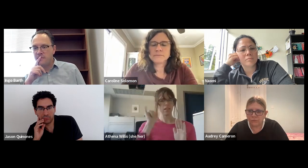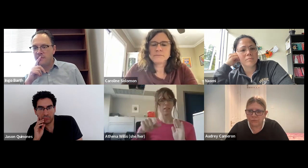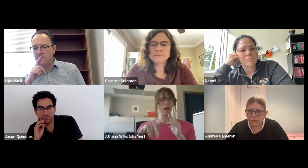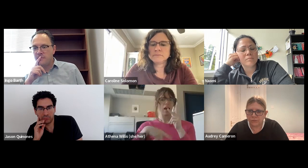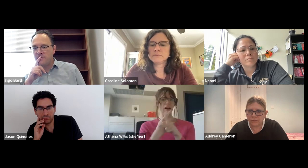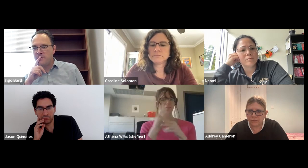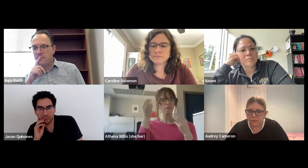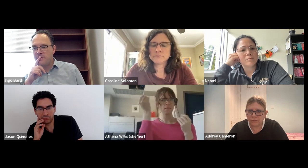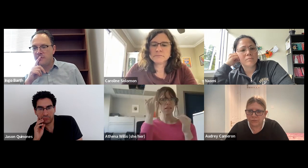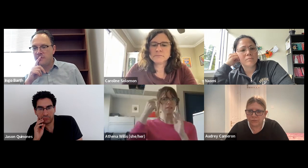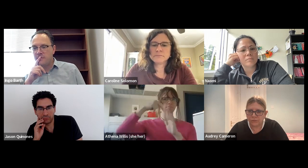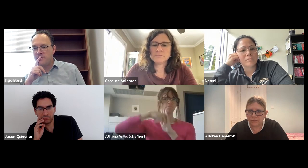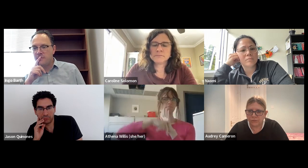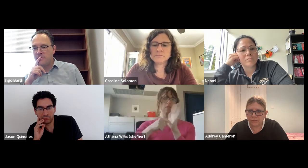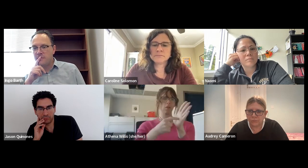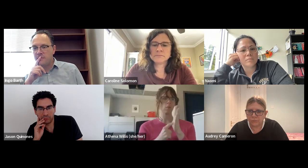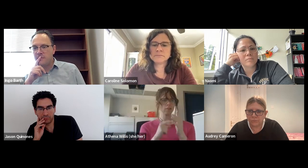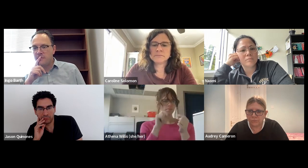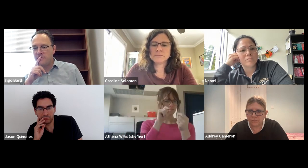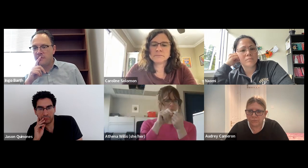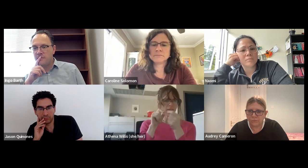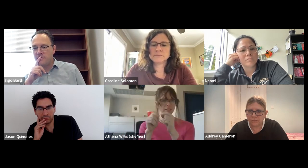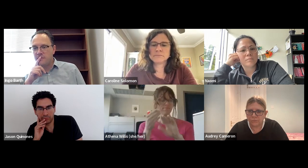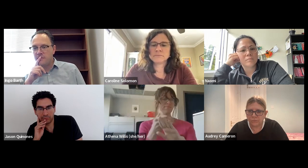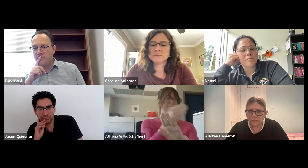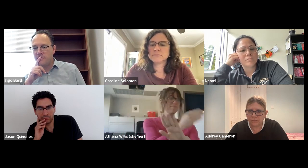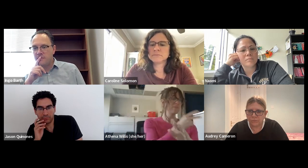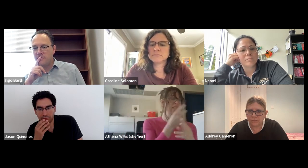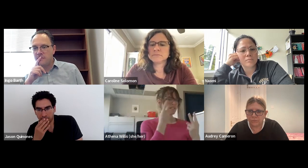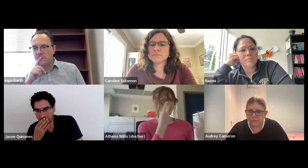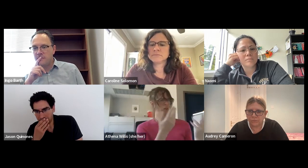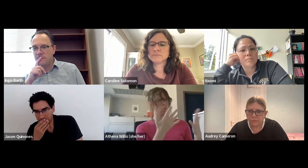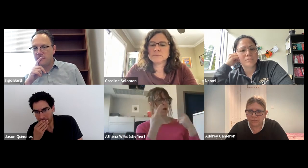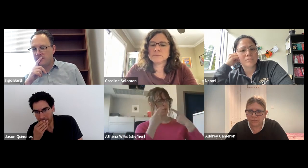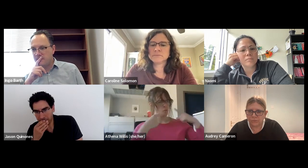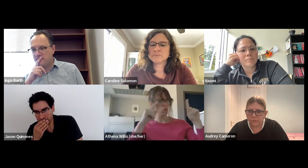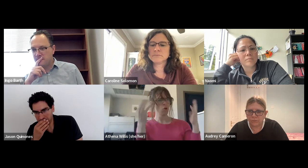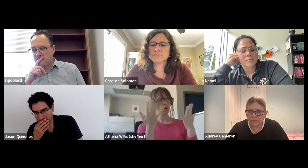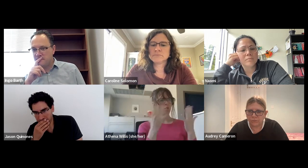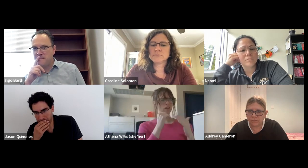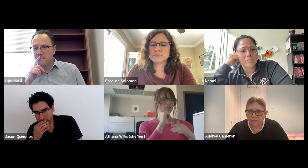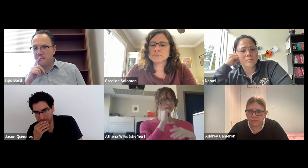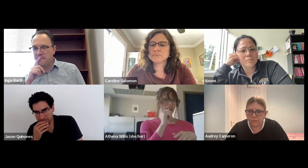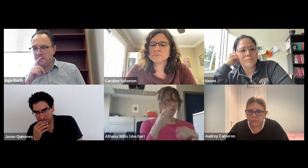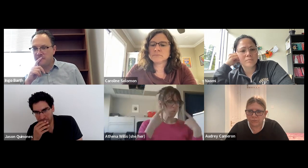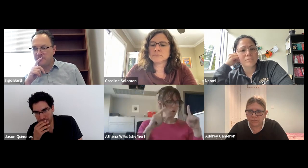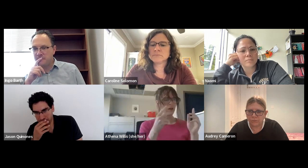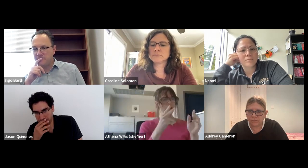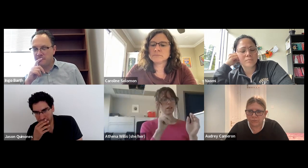Yeah, I agree with the idea of designing some sort of design principles, some sort of standards for specifications, because you can see what's